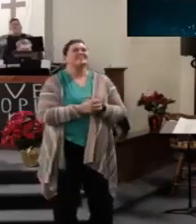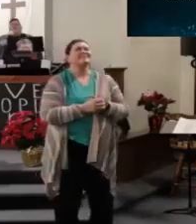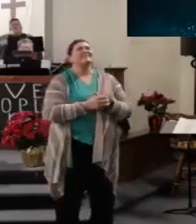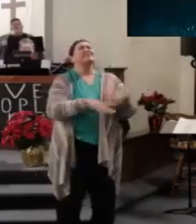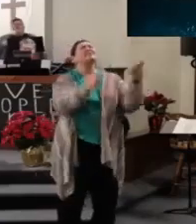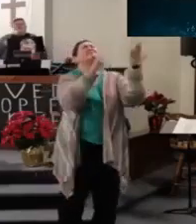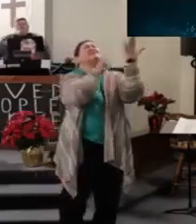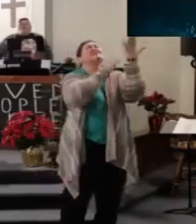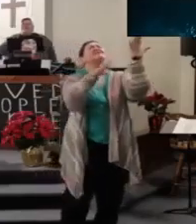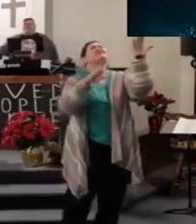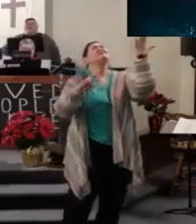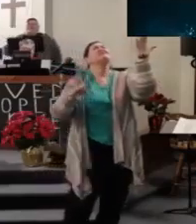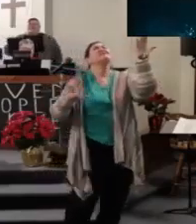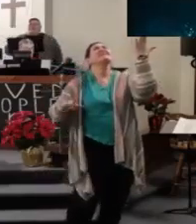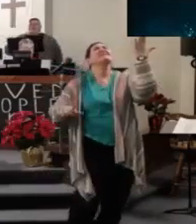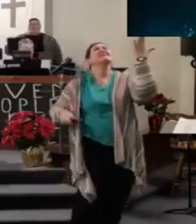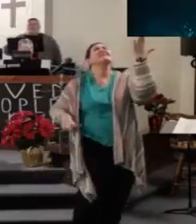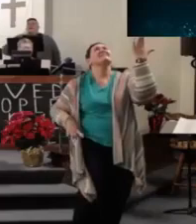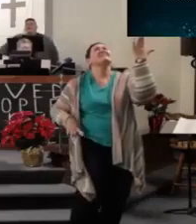us.